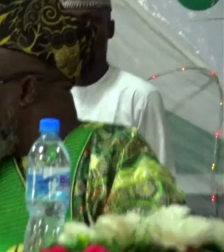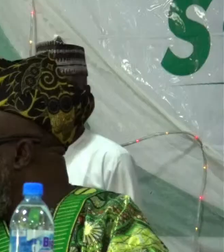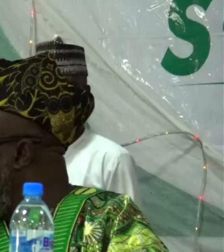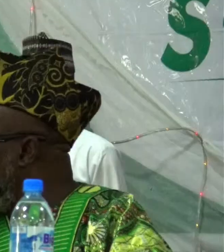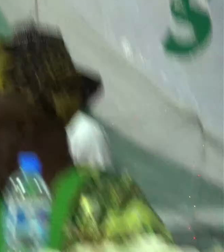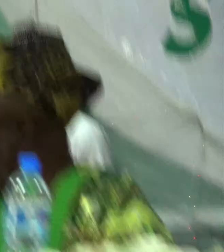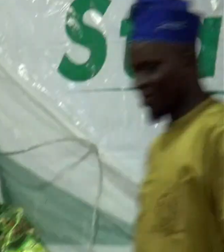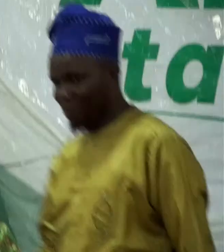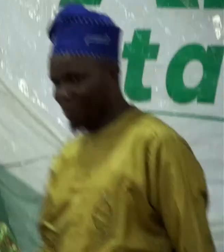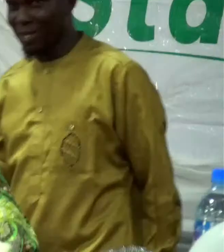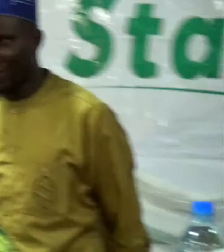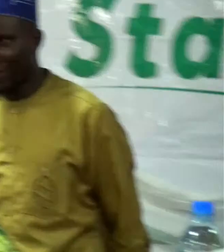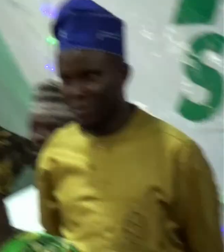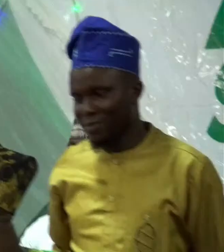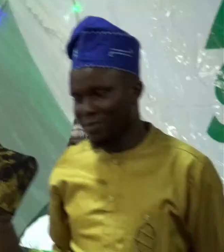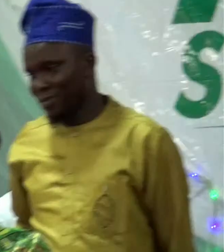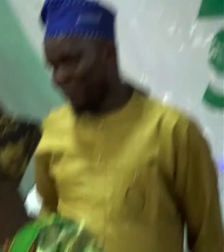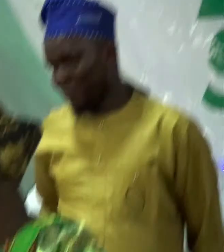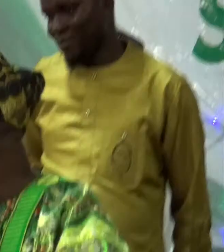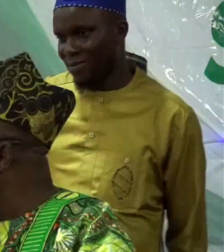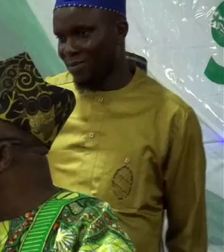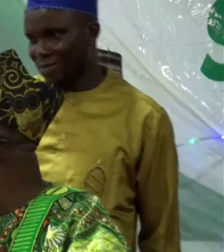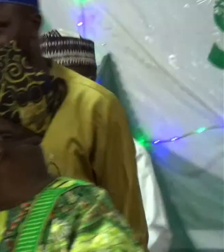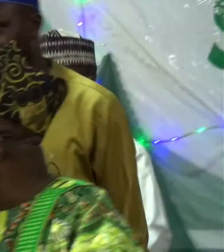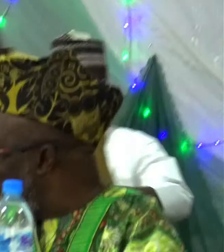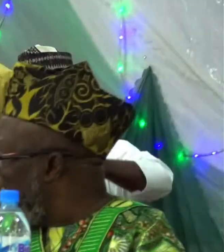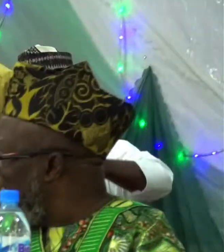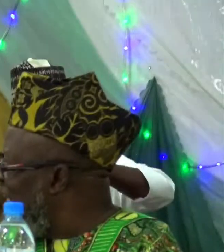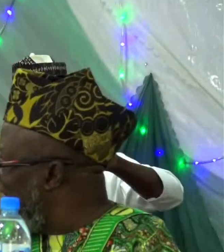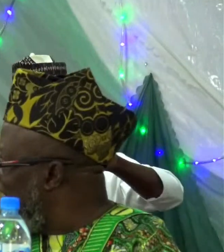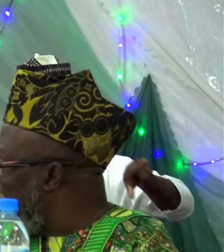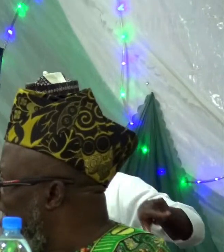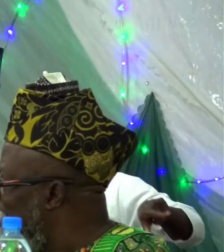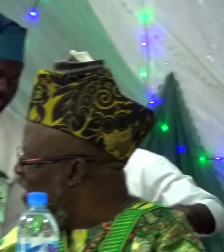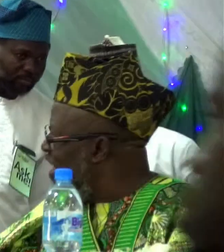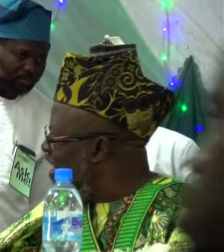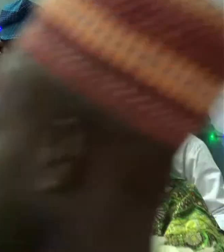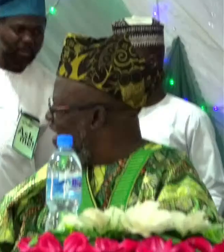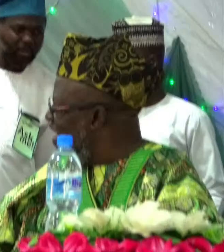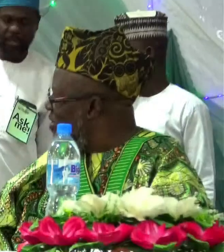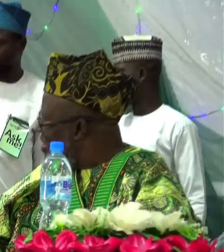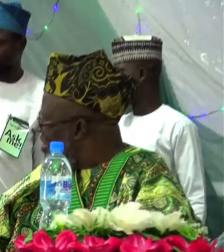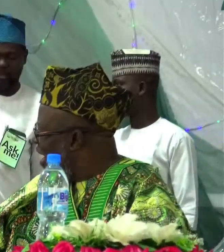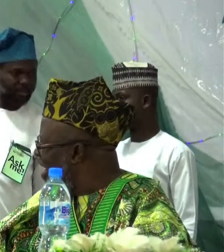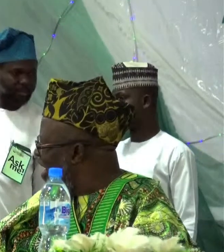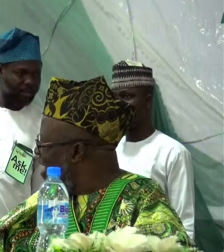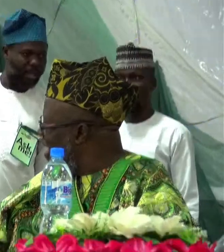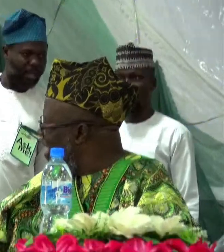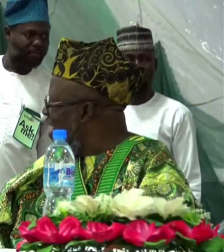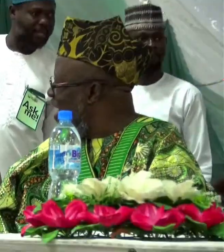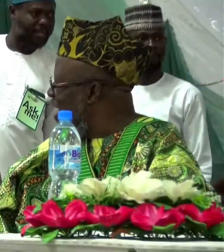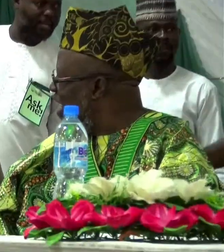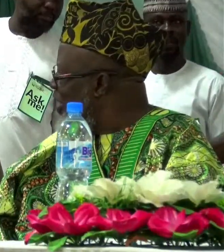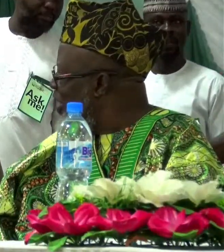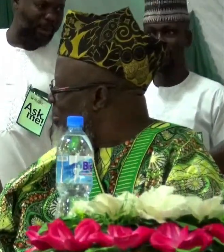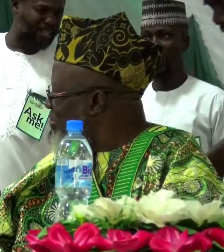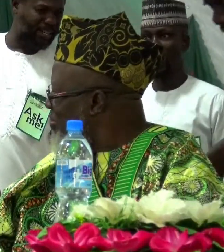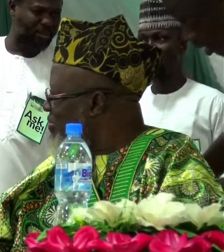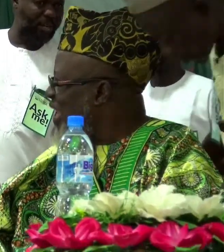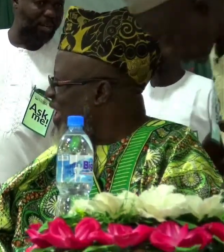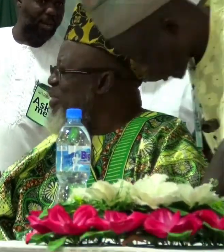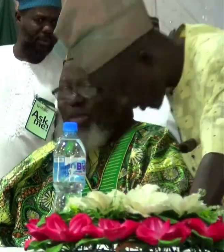Day, Alayeluwa Oba Khalid Olabisi Oyeniyi, Okereti Lushaki. Father of the Day, Professor Muslihu